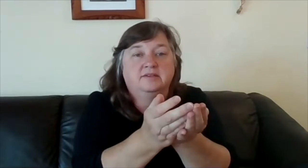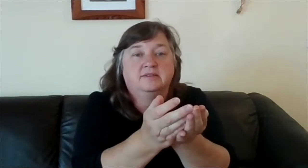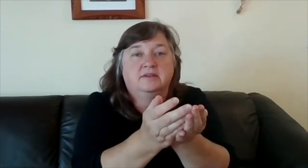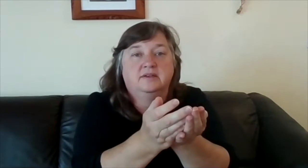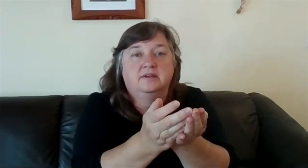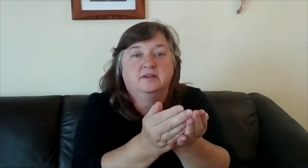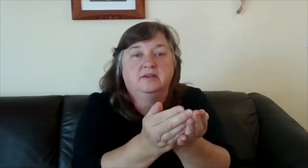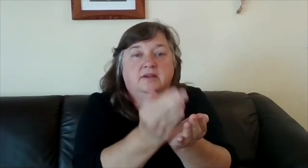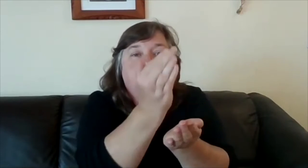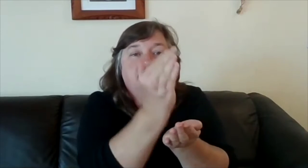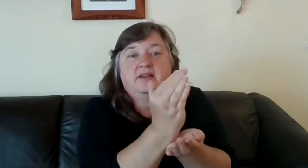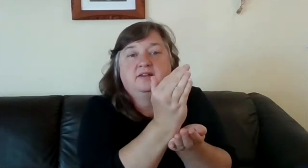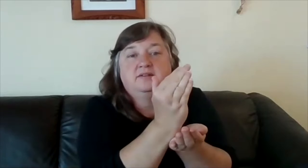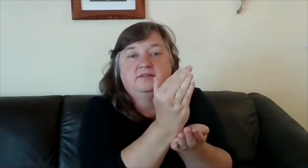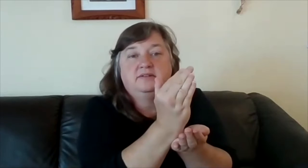has a sail.